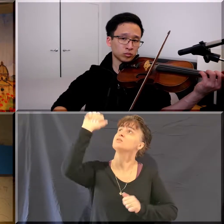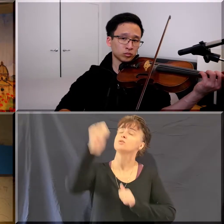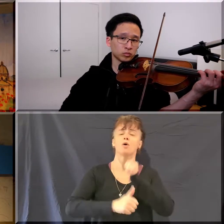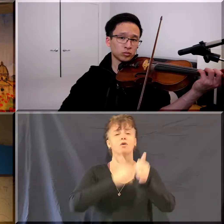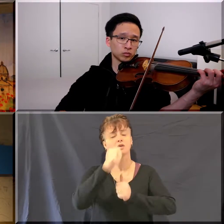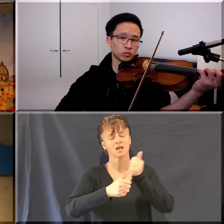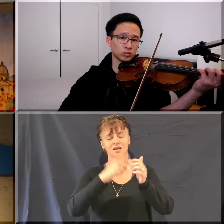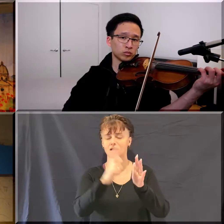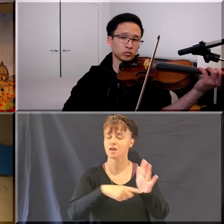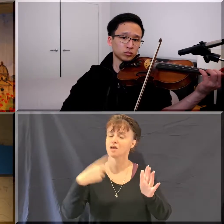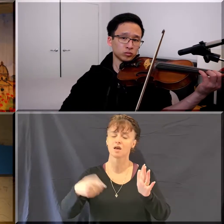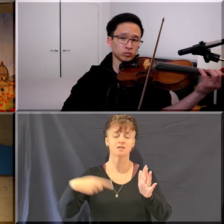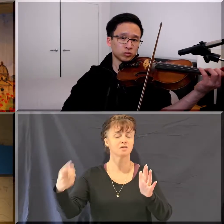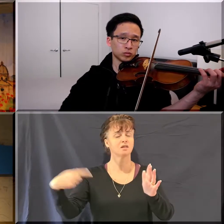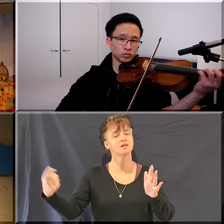your praise